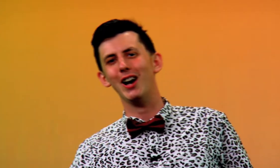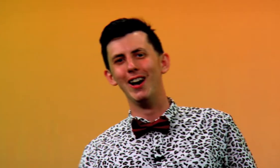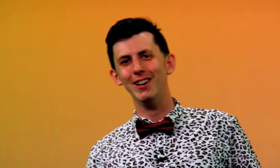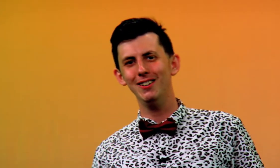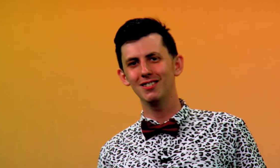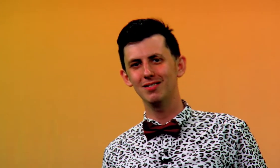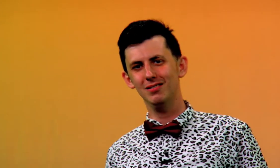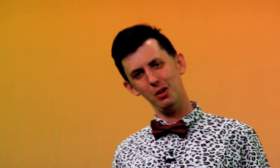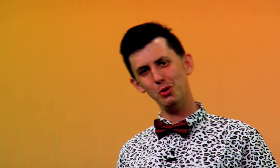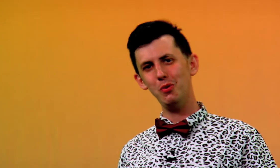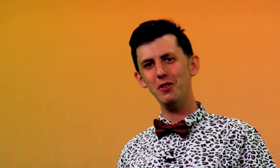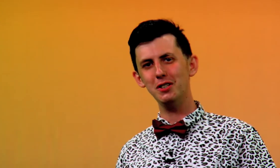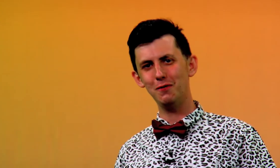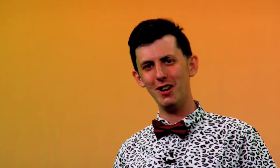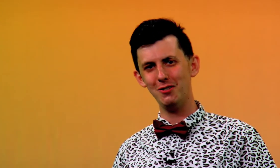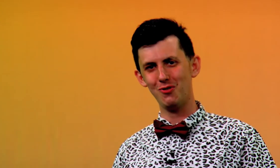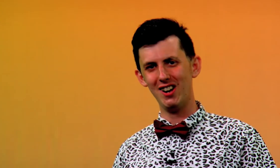okay. He was with his friend, right?